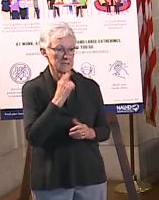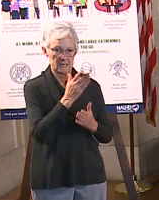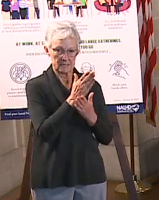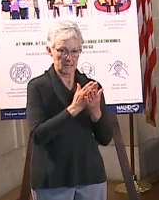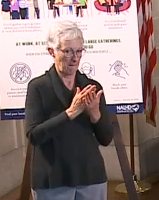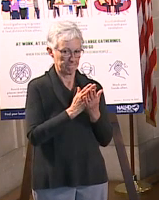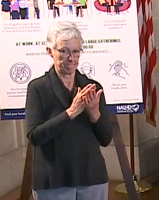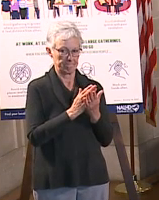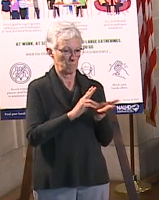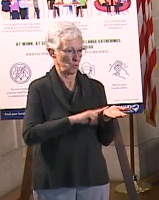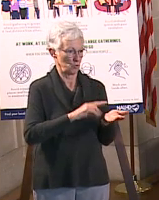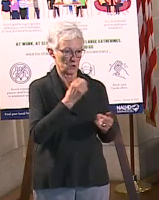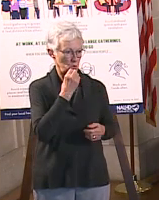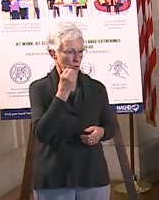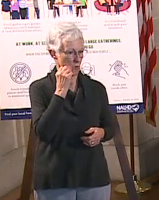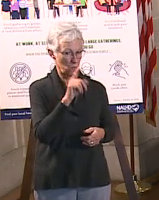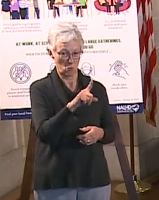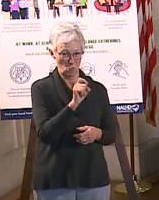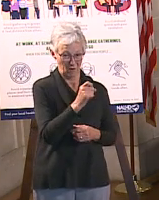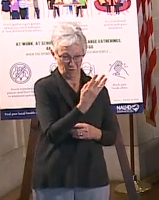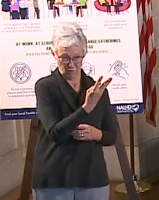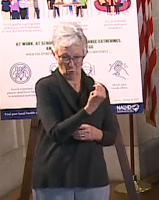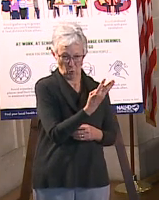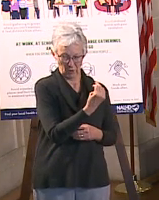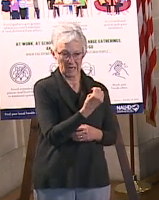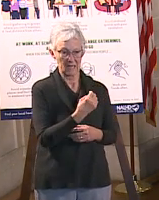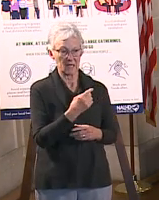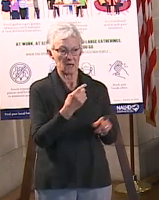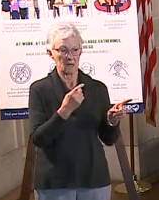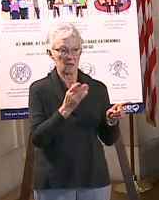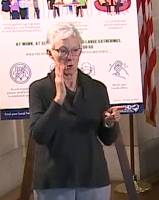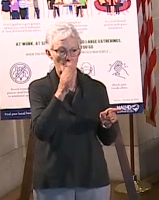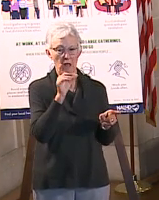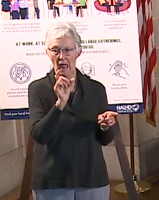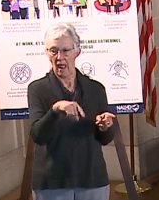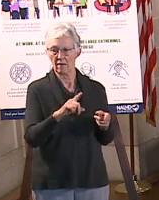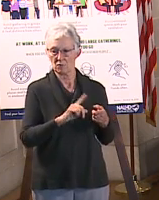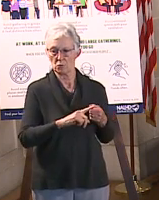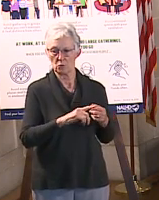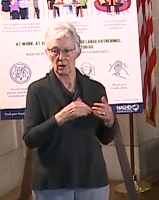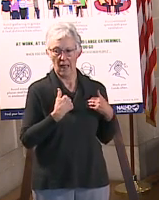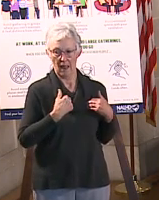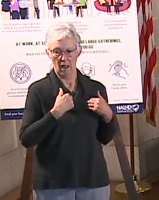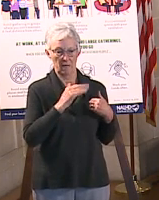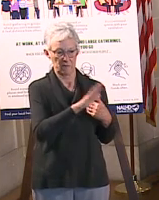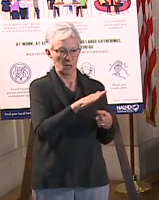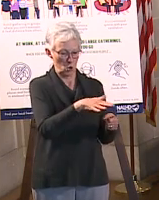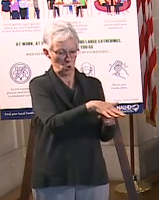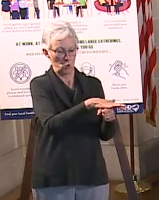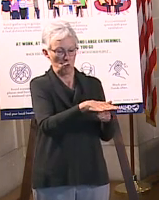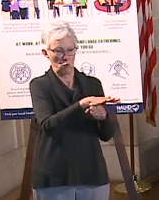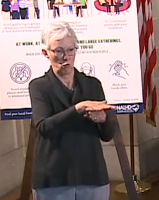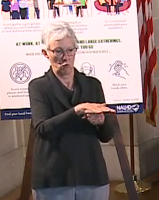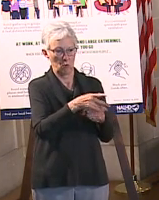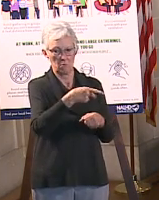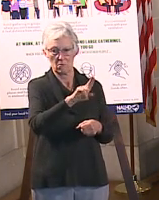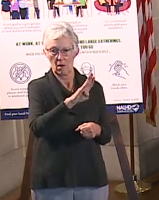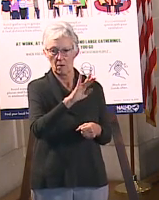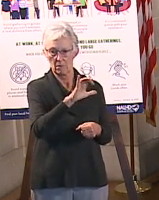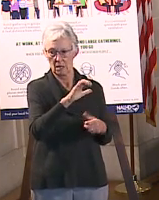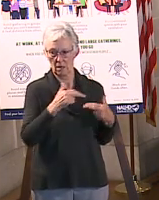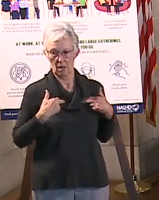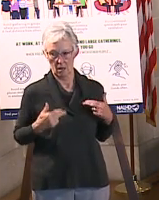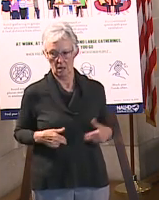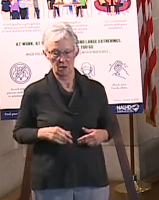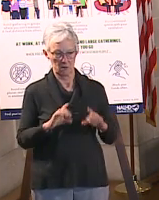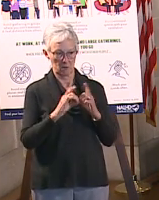those 114 will be taken care of through local public health departments. And so we'll be administering